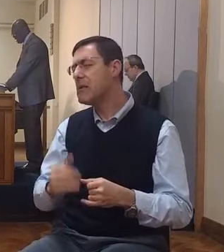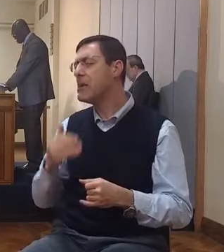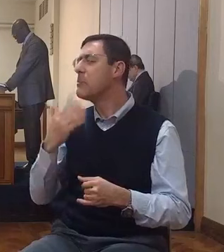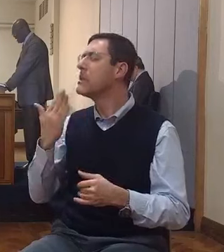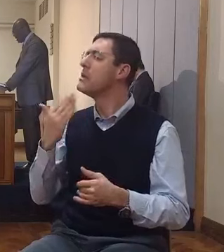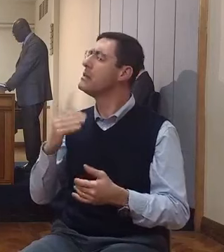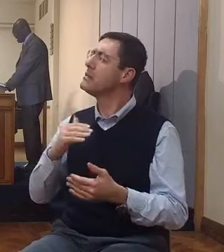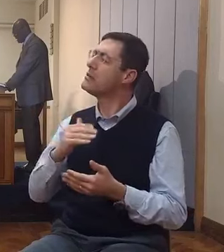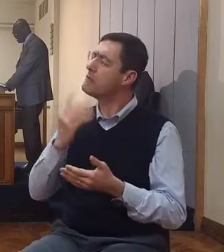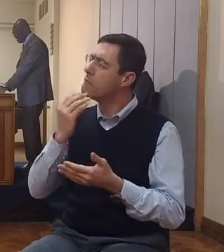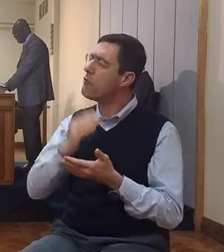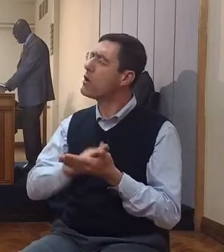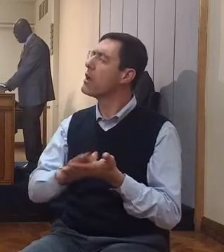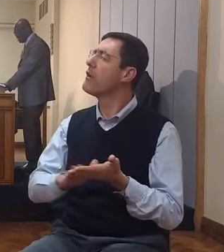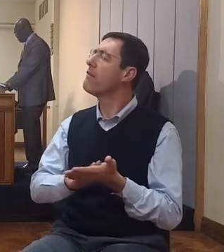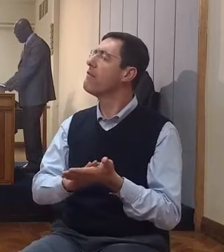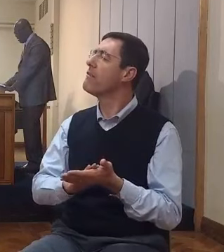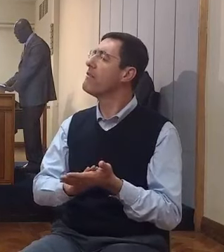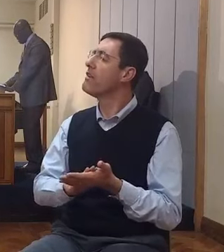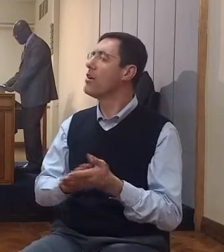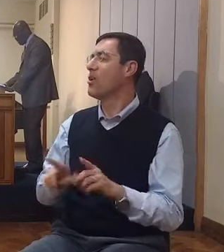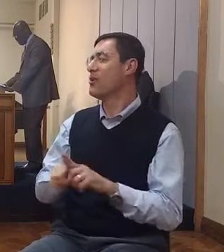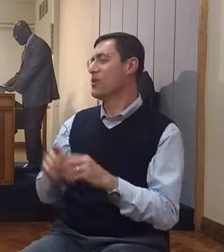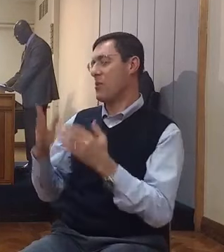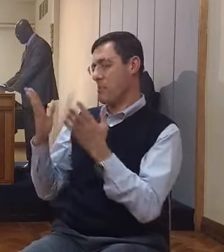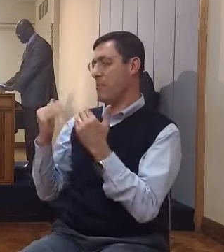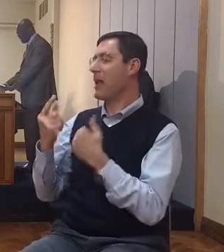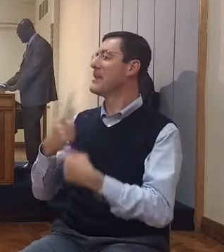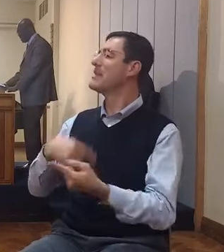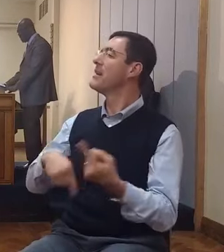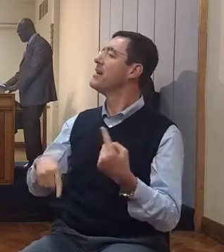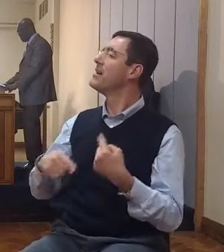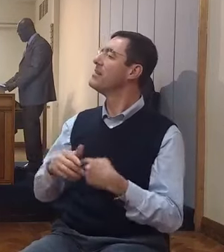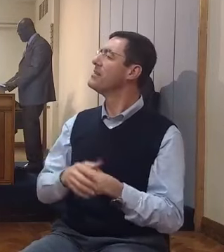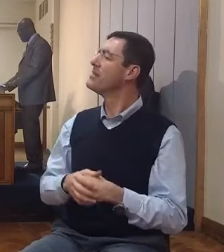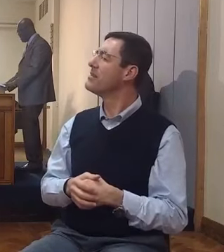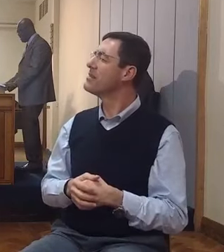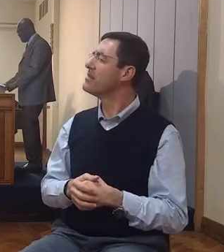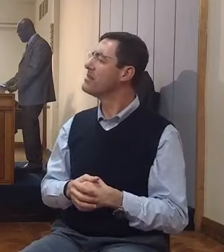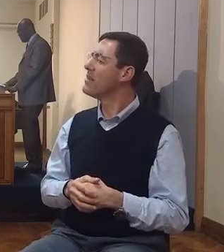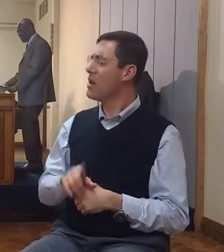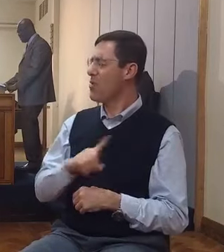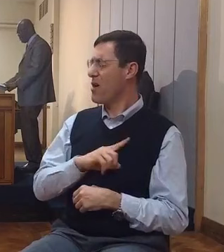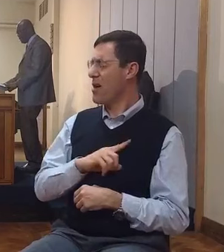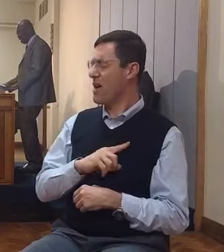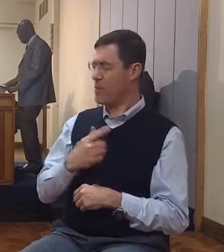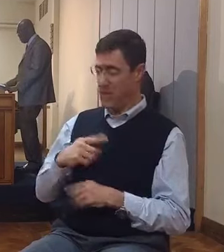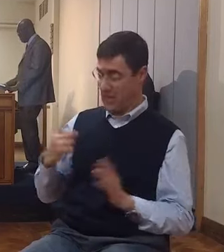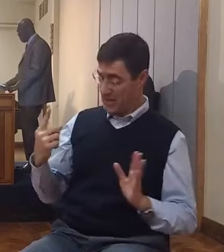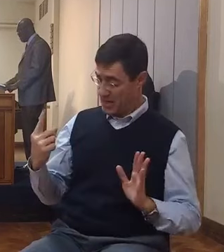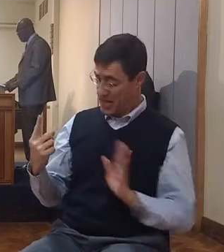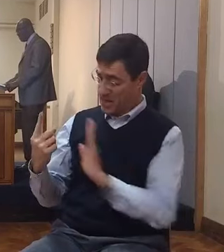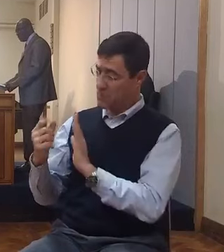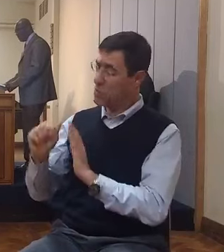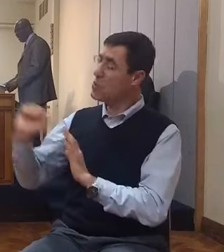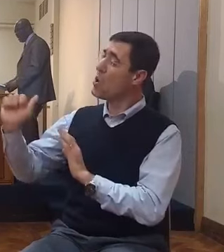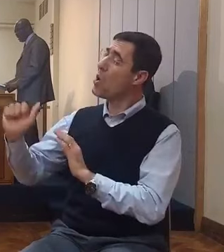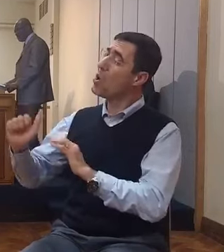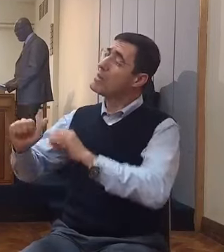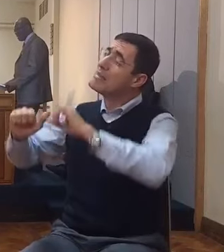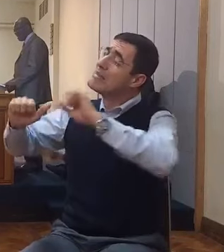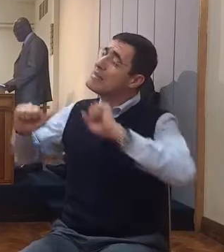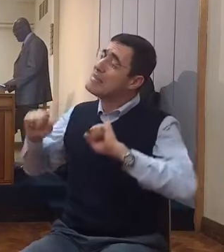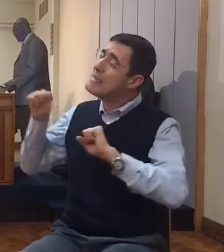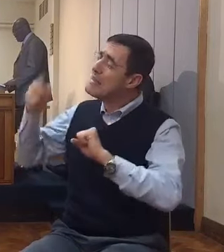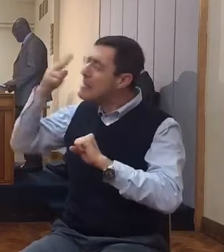God, and bless us now. Meet us, gracious God, around thy mercy seat to which we come, to yield